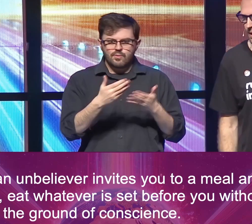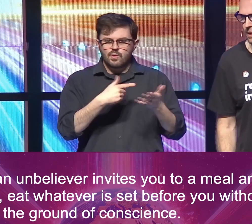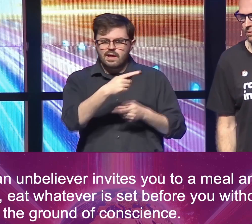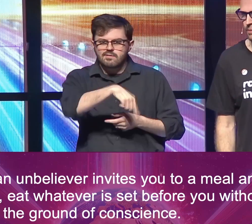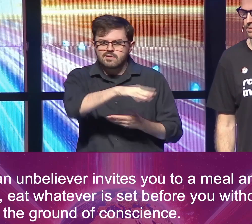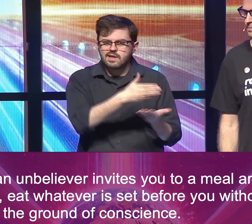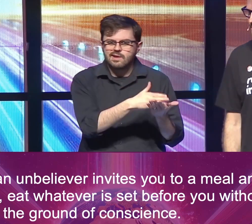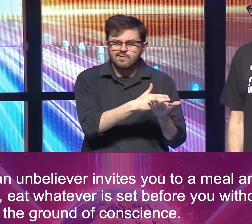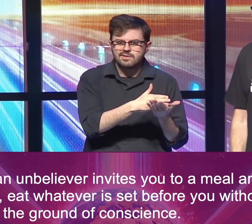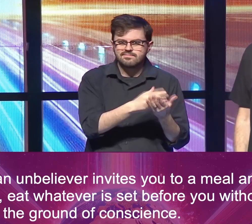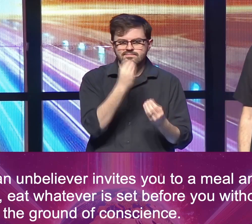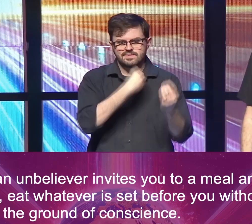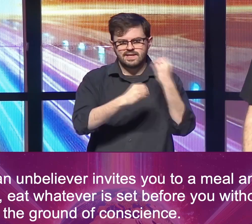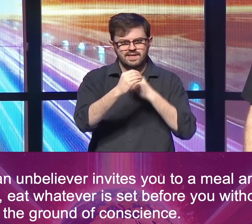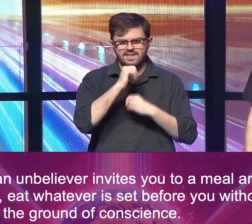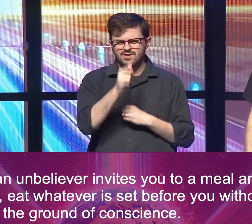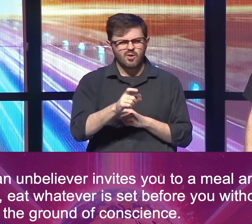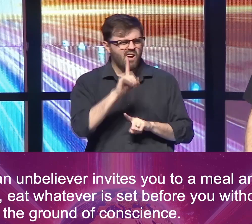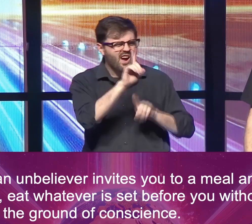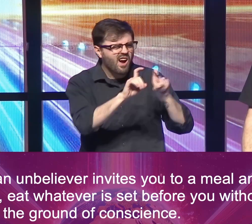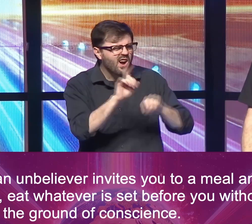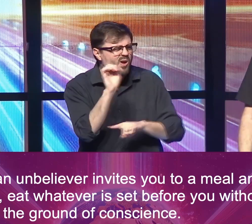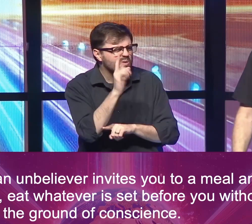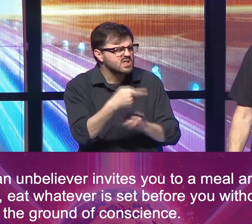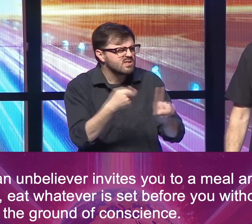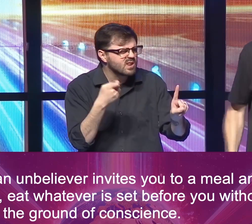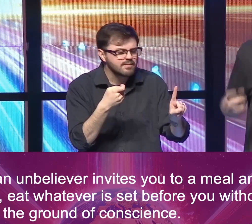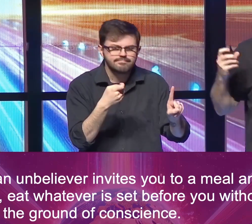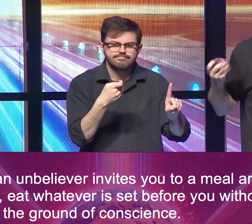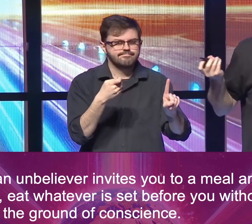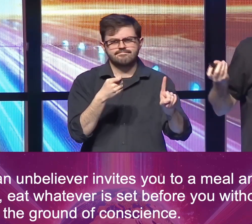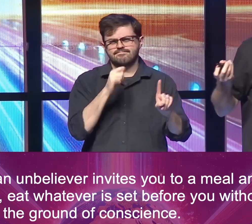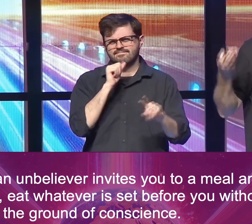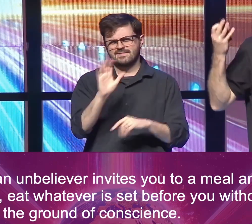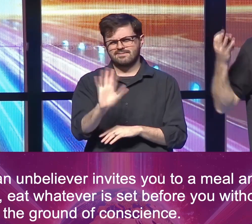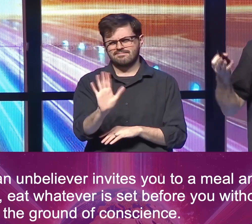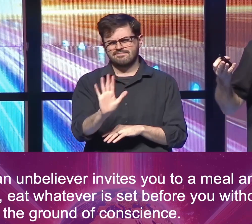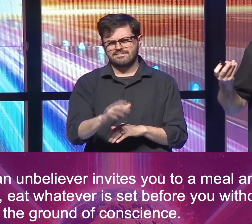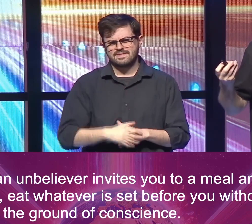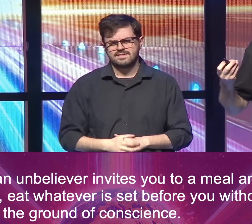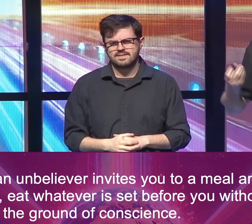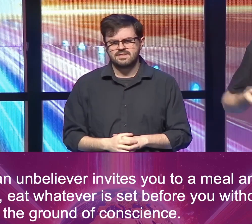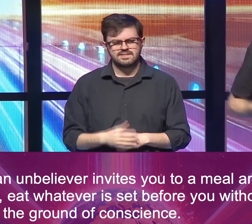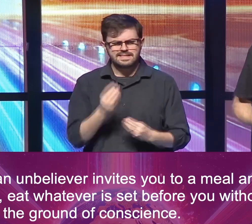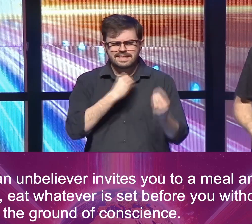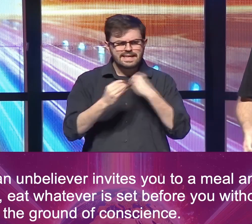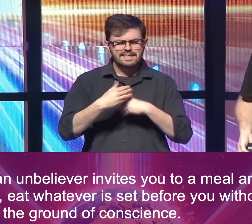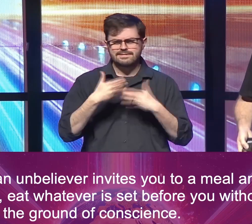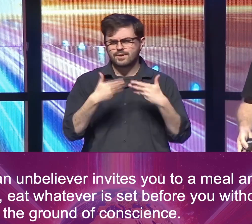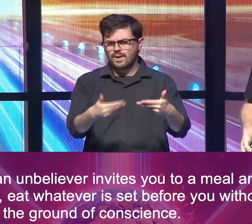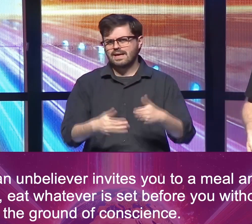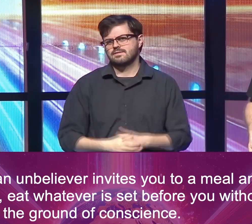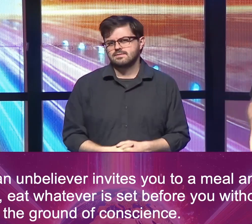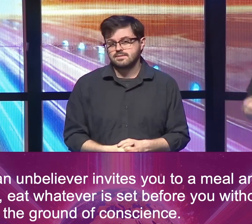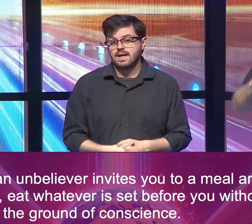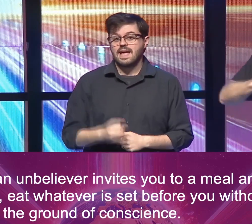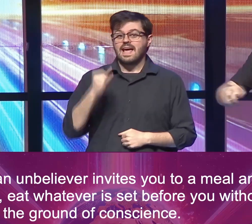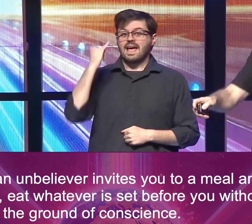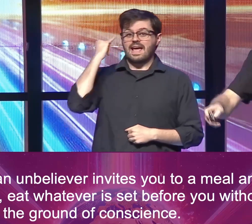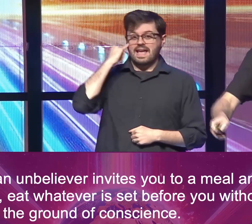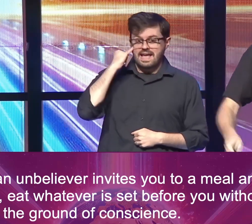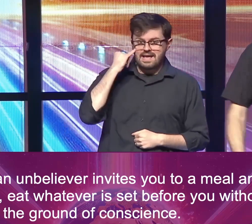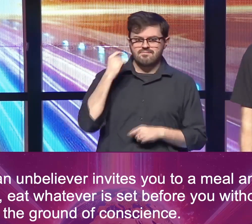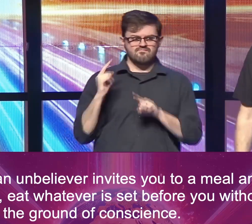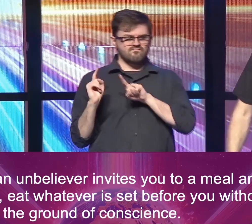did this meat come from? I got to know. Don't do that. He says, it's no big deal. Just eat it. But if someone says to you